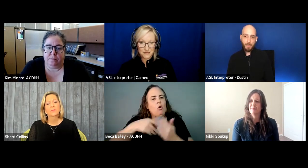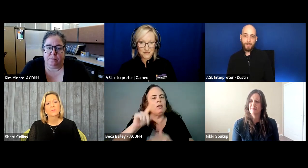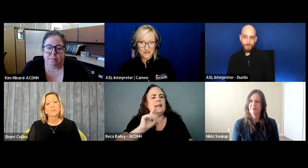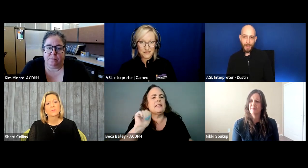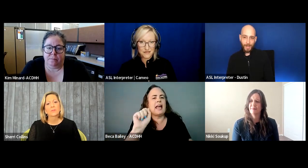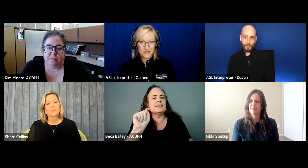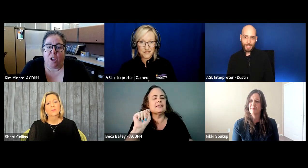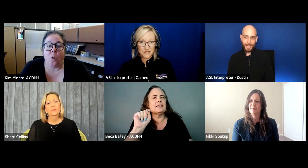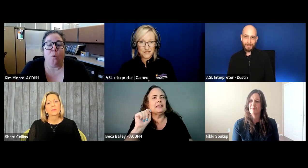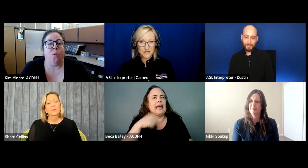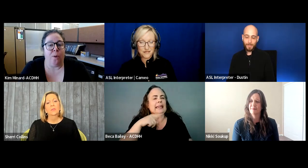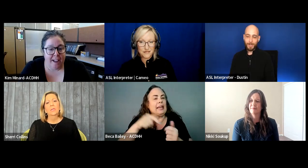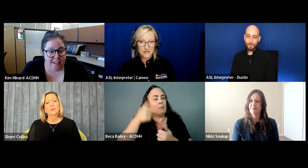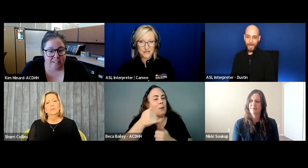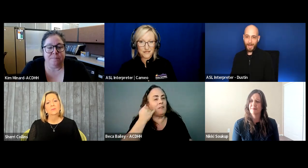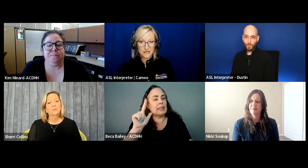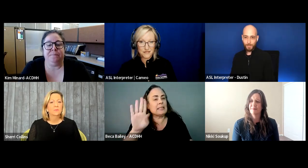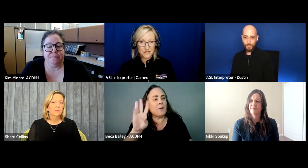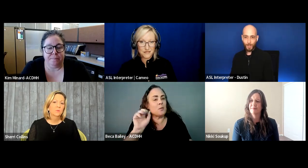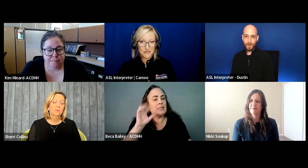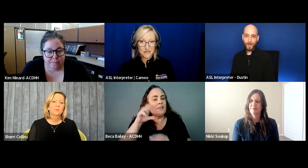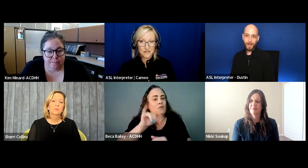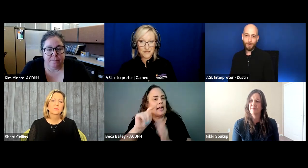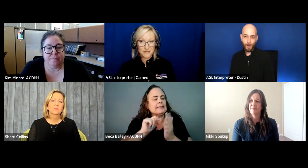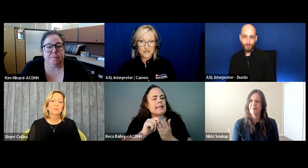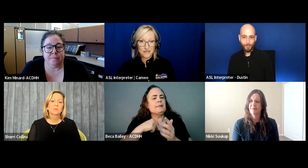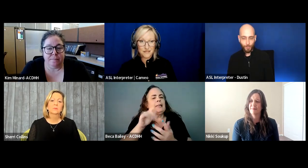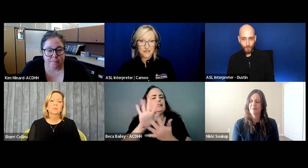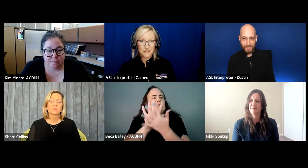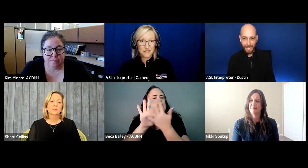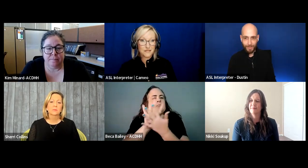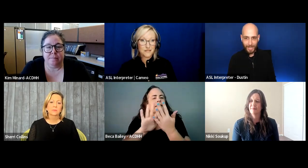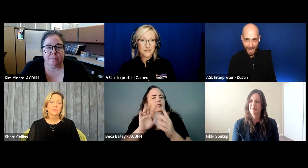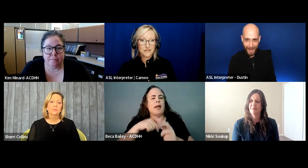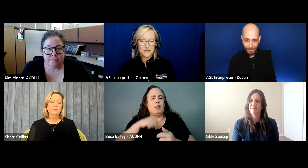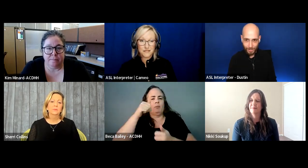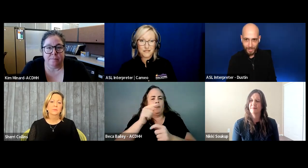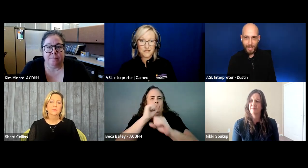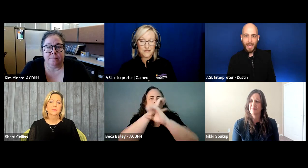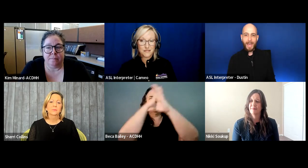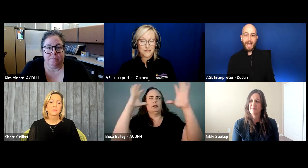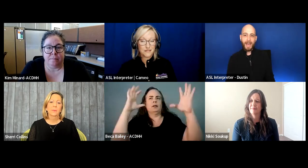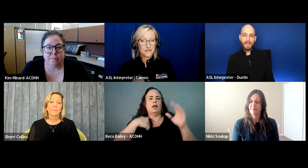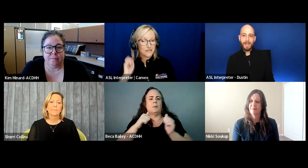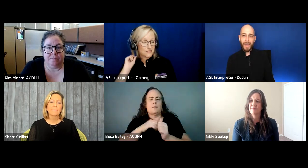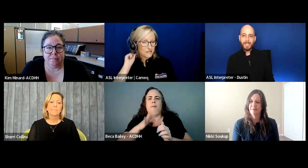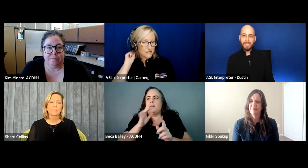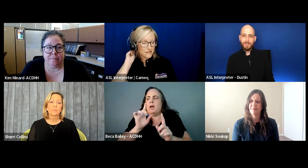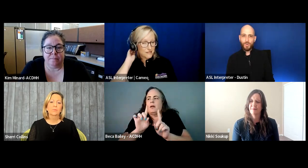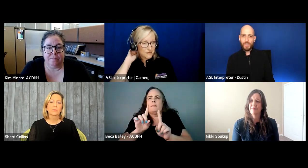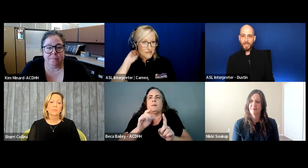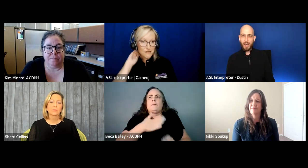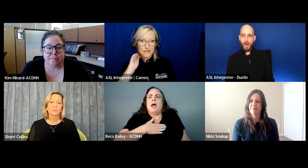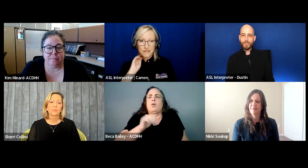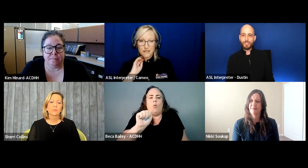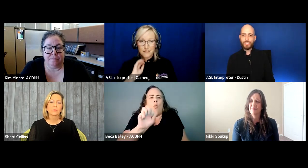my mom found out that Peter Pan was being put on by a fully deaf cast. And I